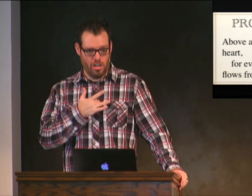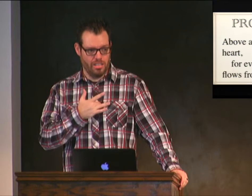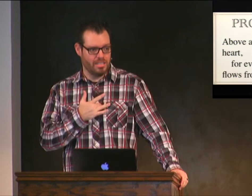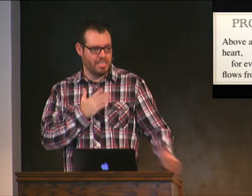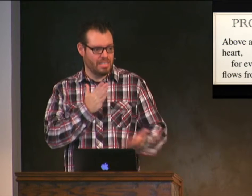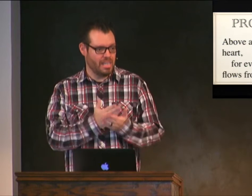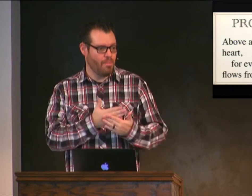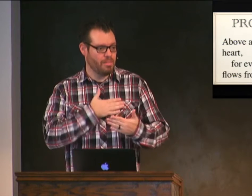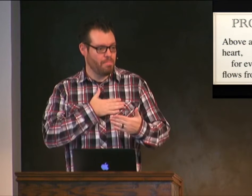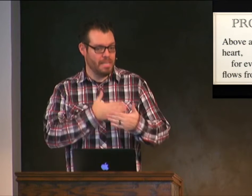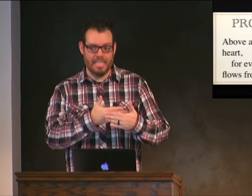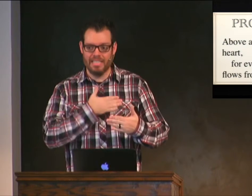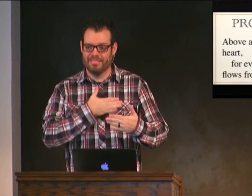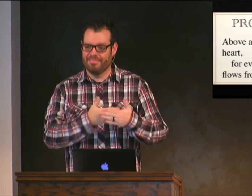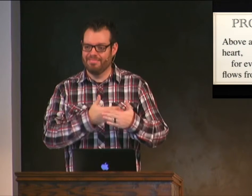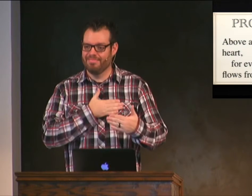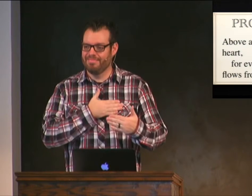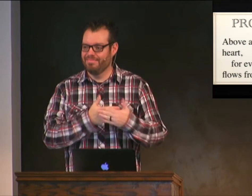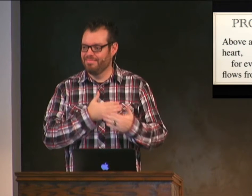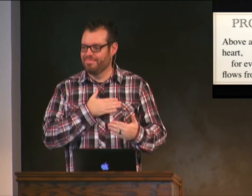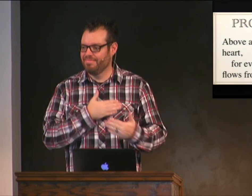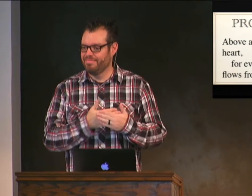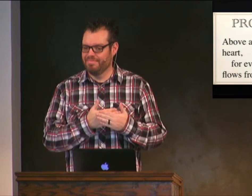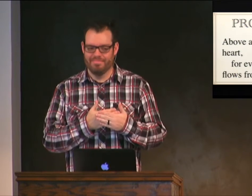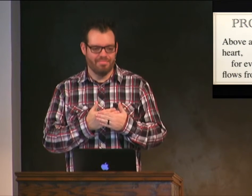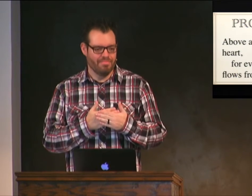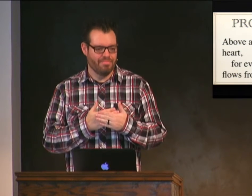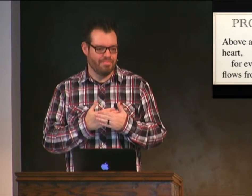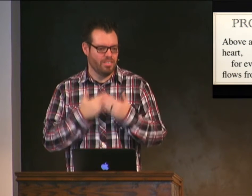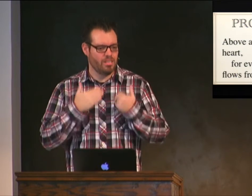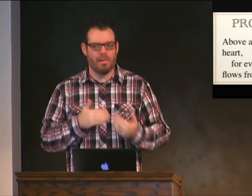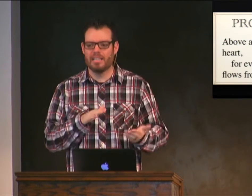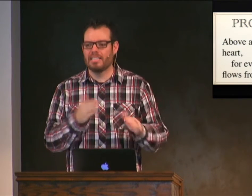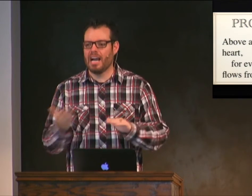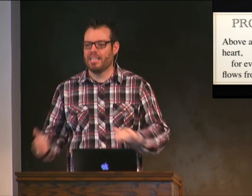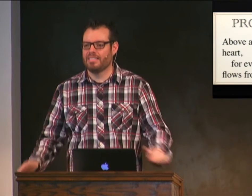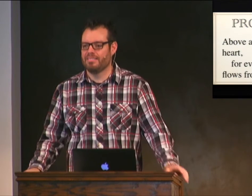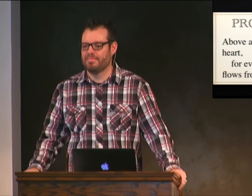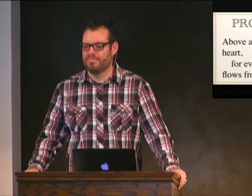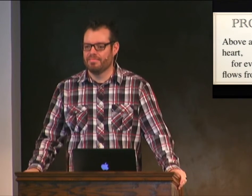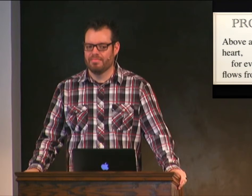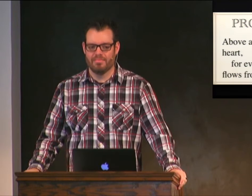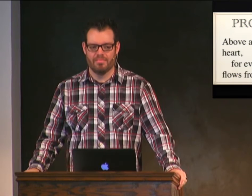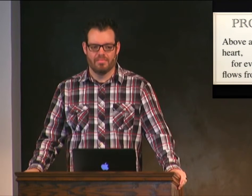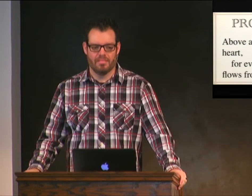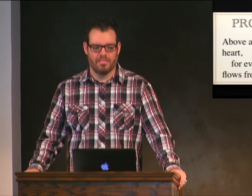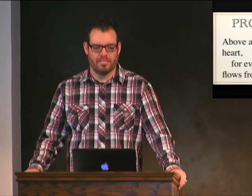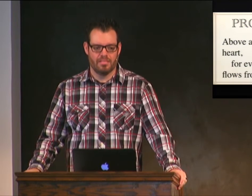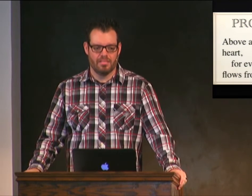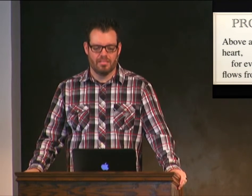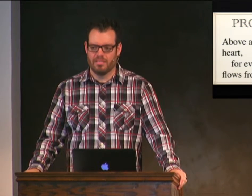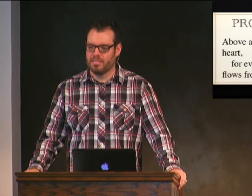When your heart stops beating, your body dies.